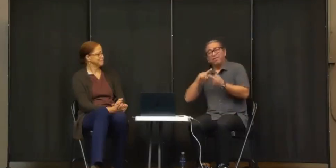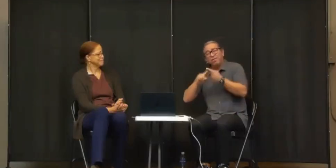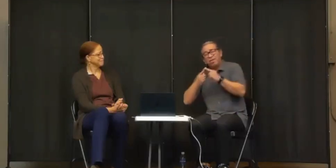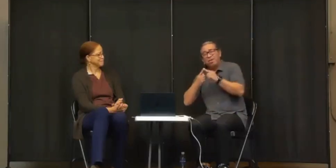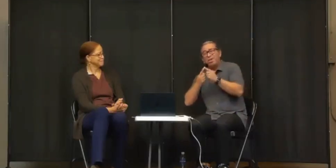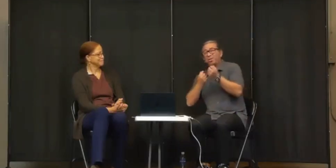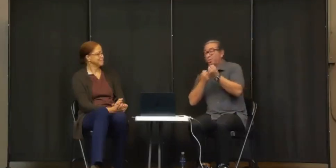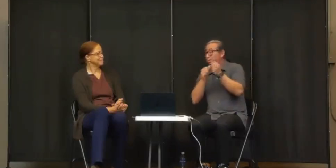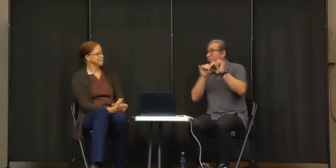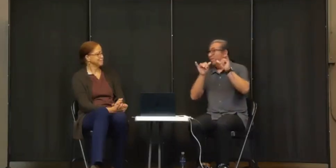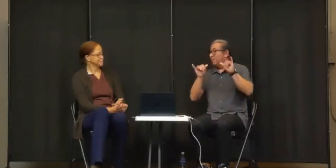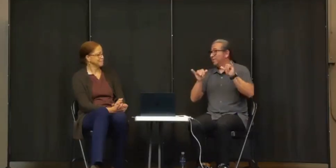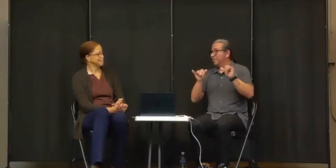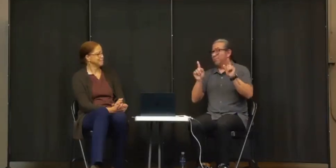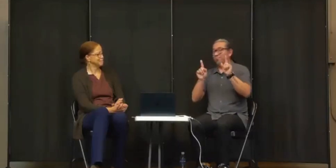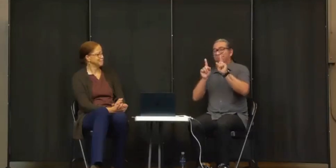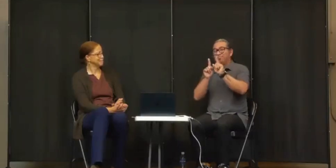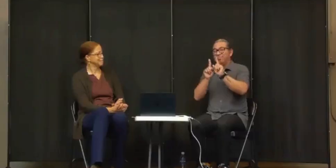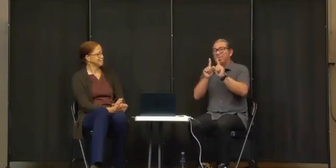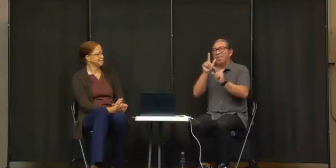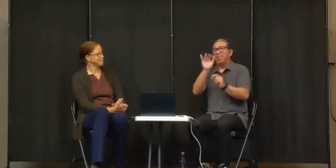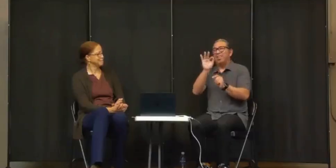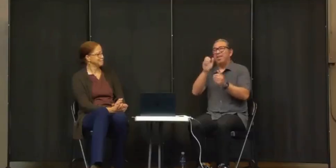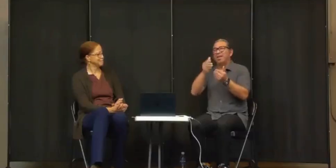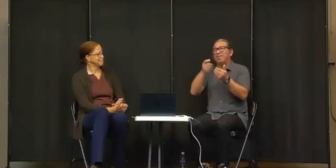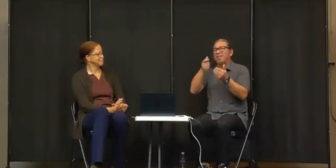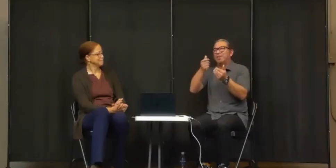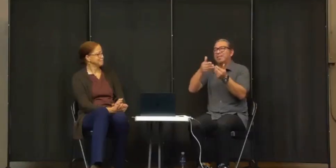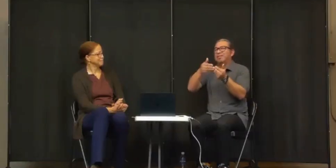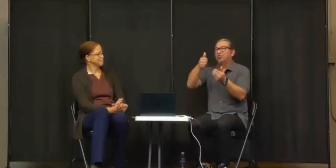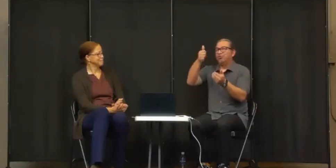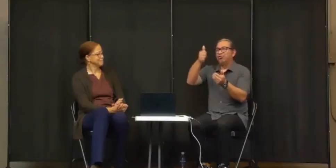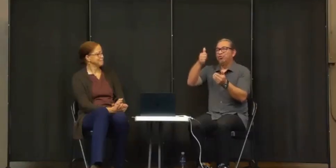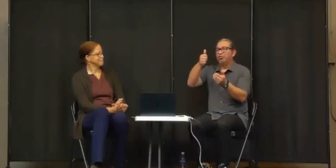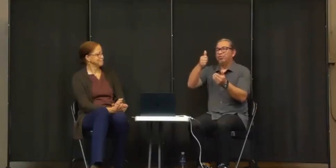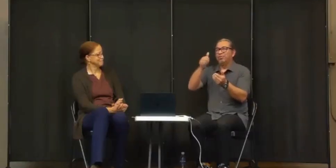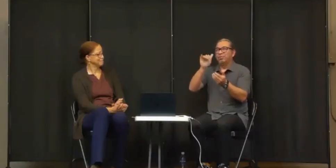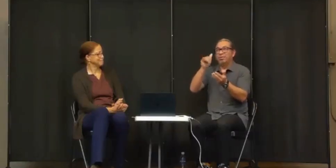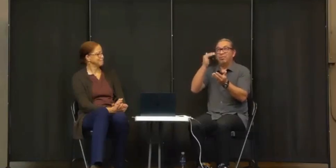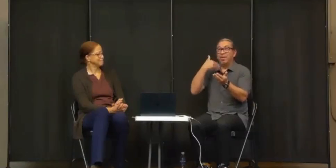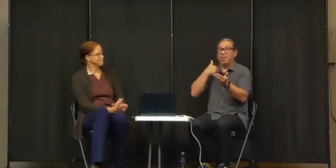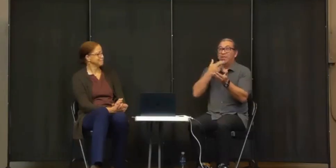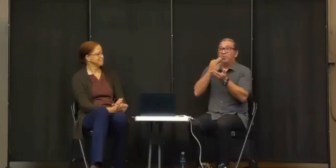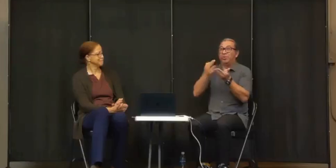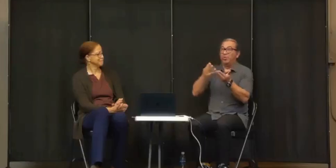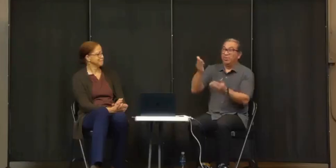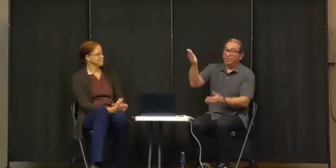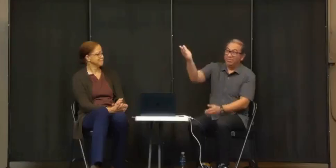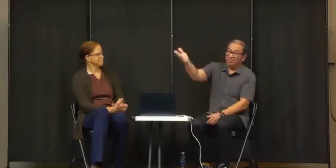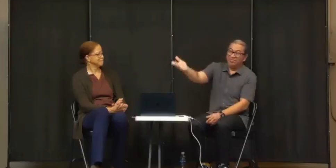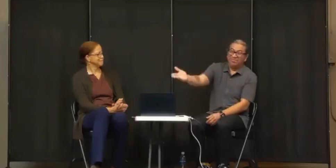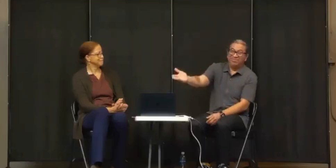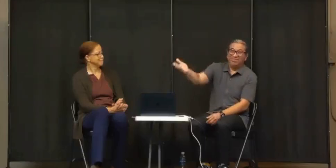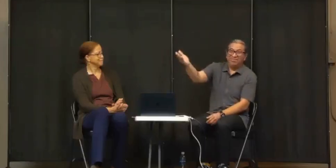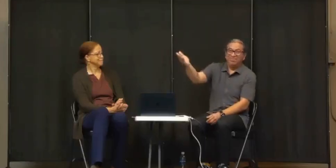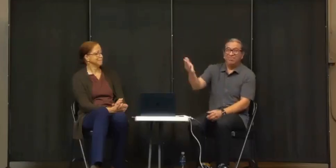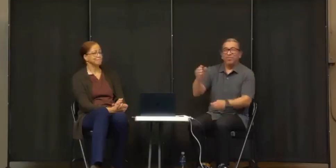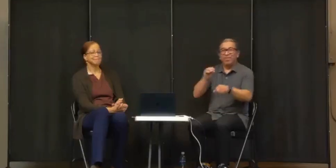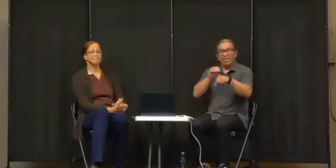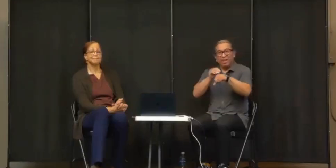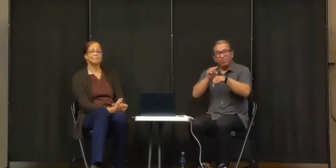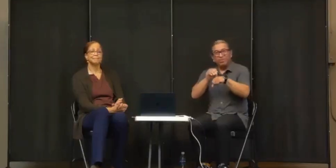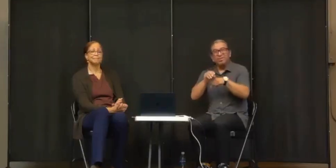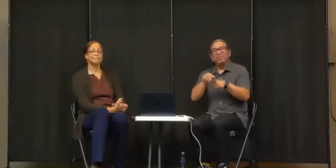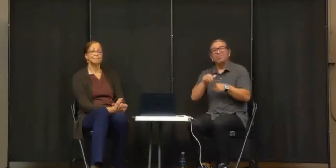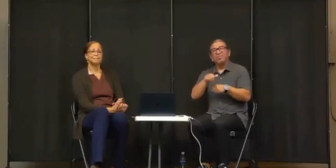alone. You have friends you can lean on, you should have a support system to go with you. You know, life will be easier if you have resources